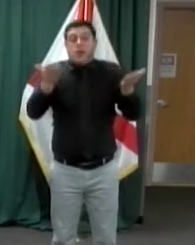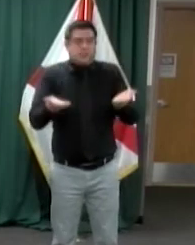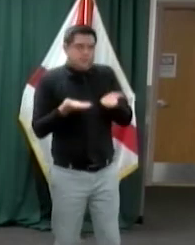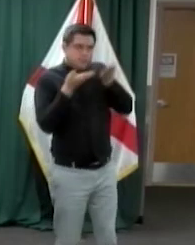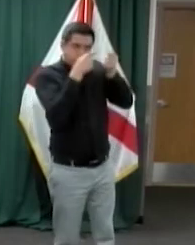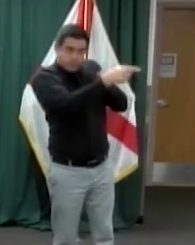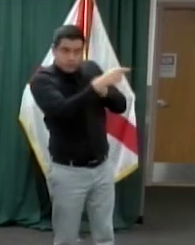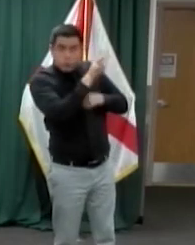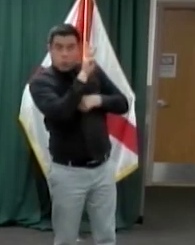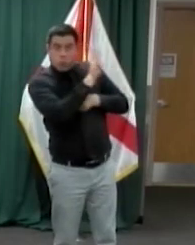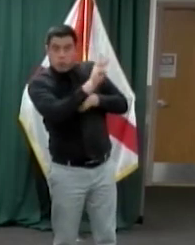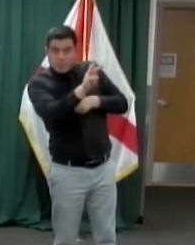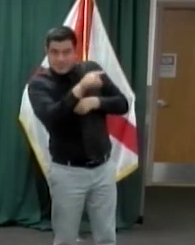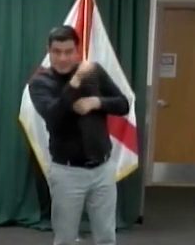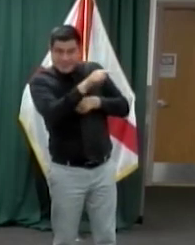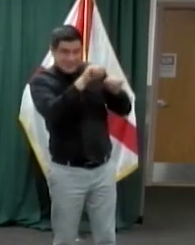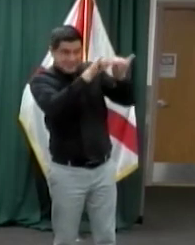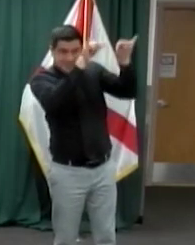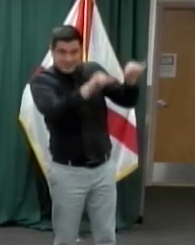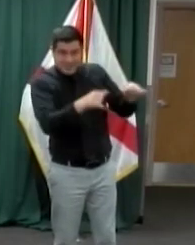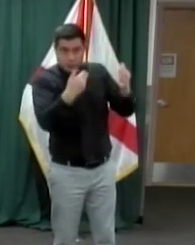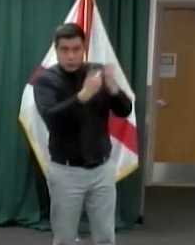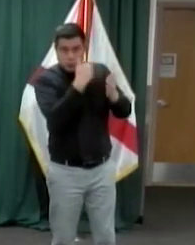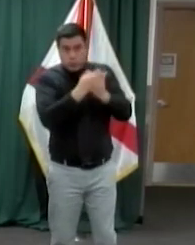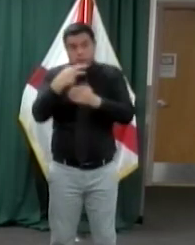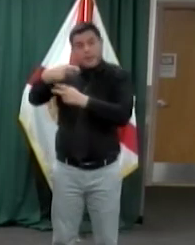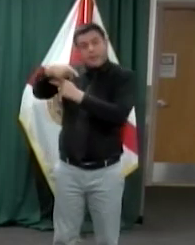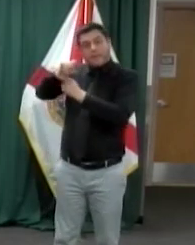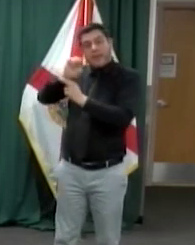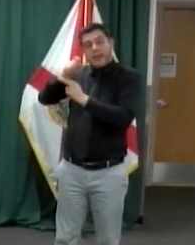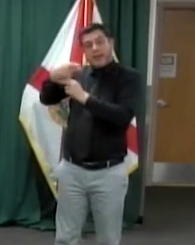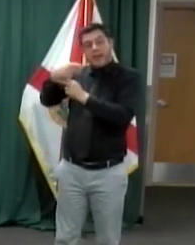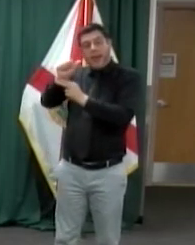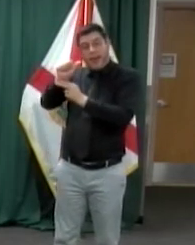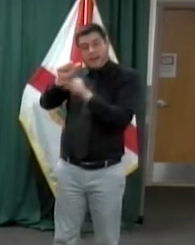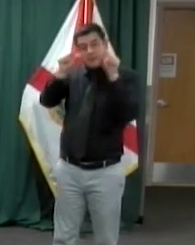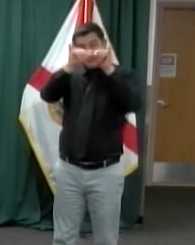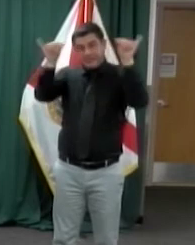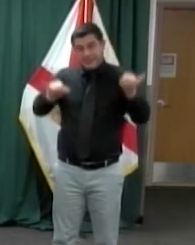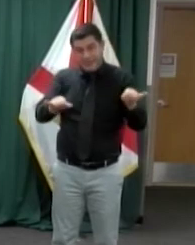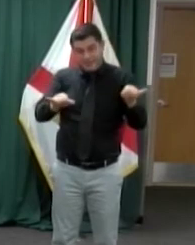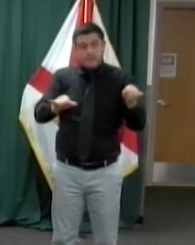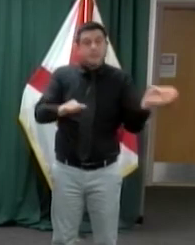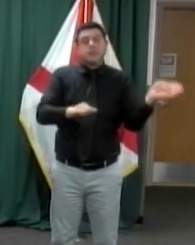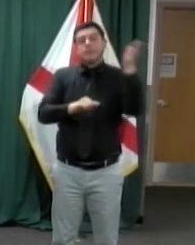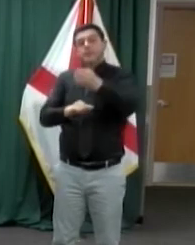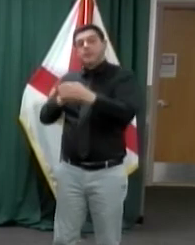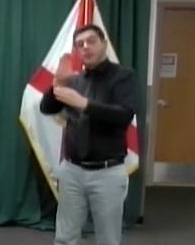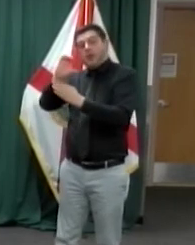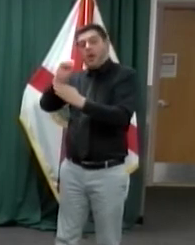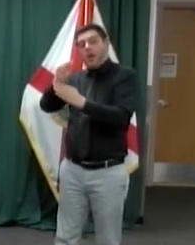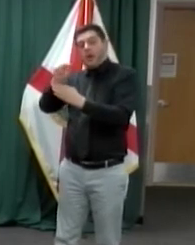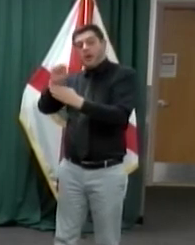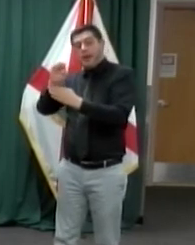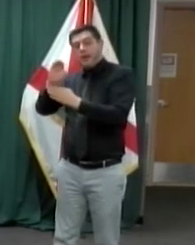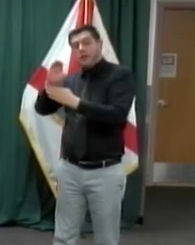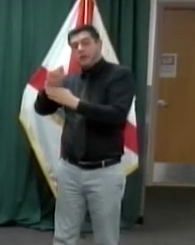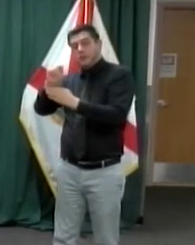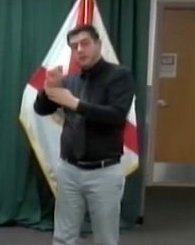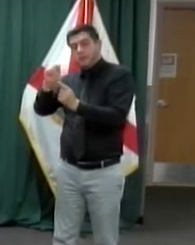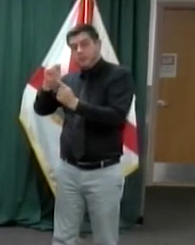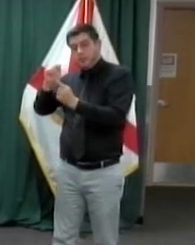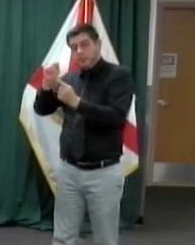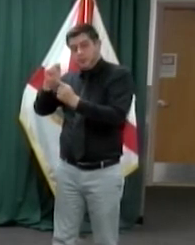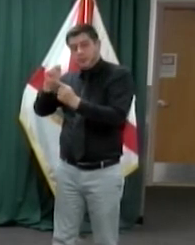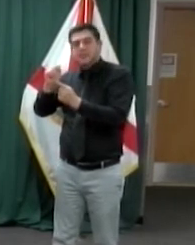system, or to use the Connect system. We have seen some change. You know, it's getting better. Of course, it's still very